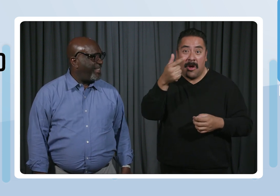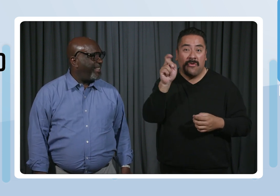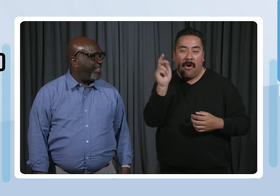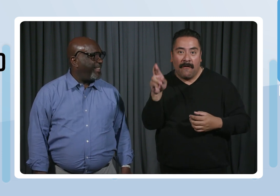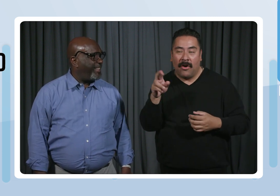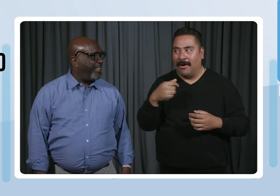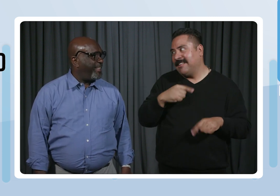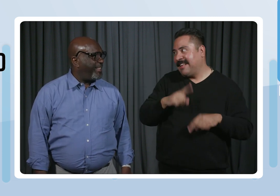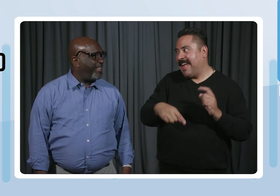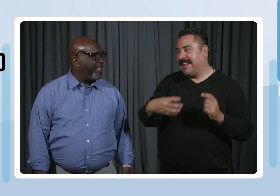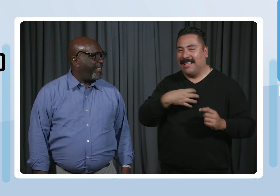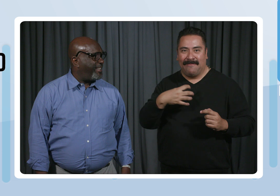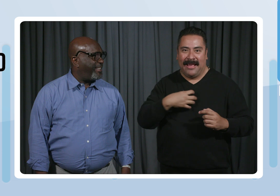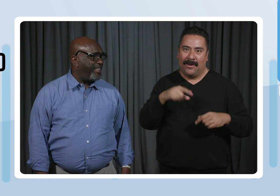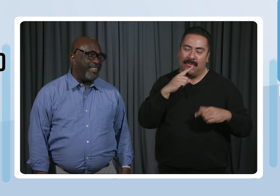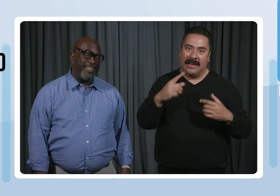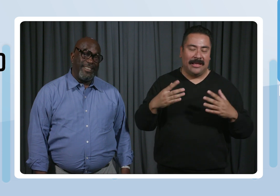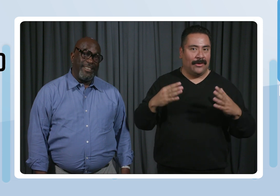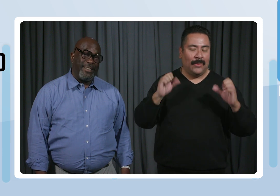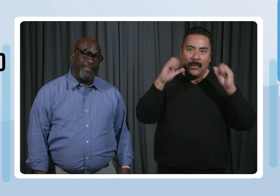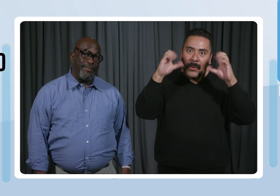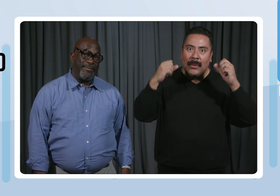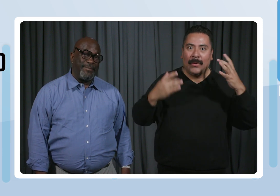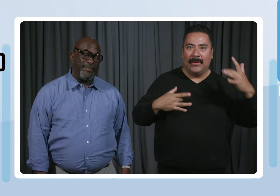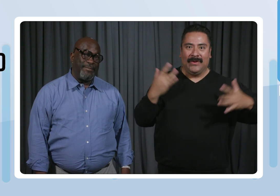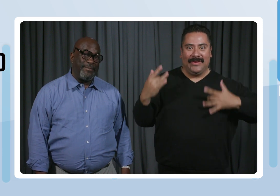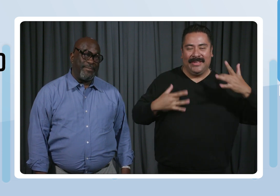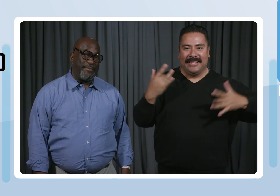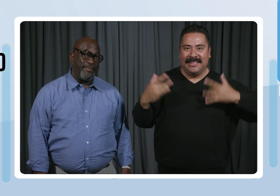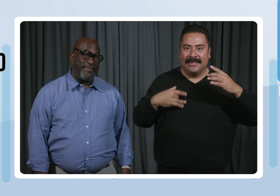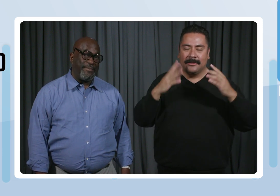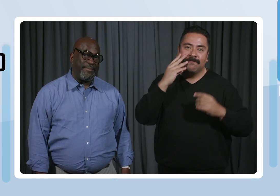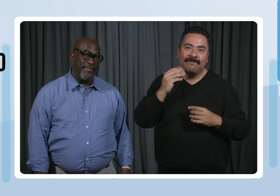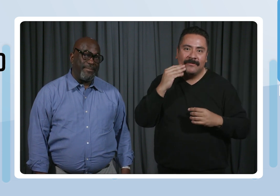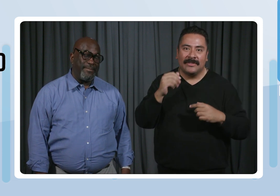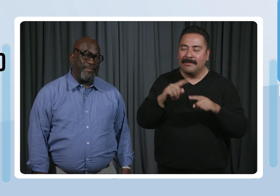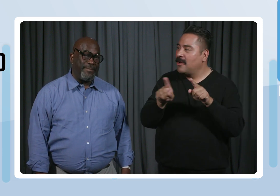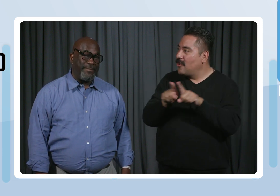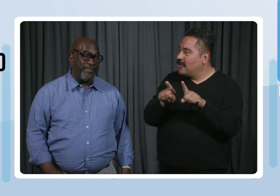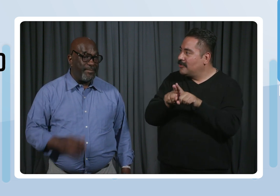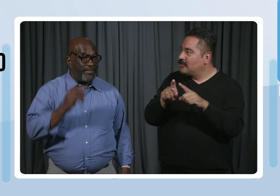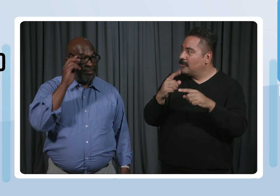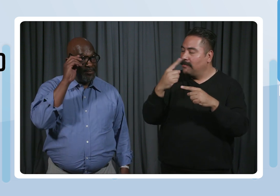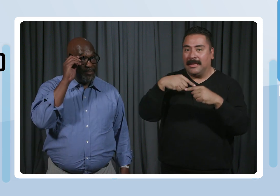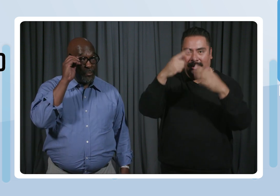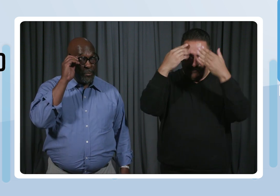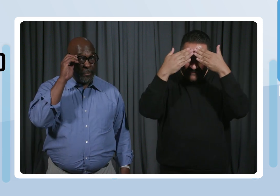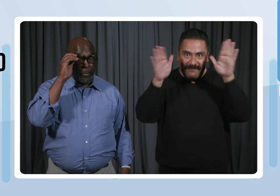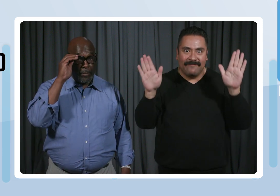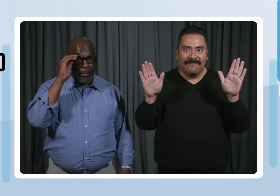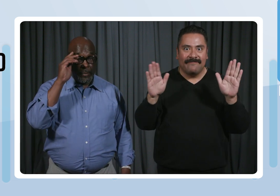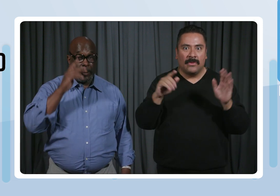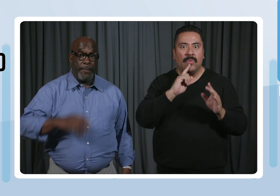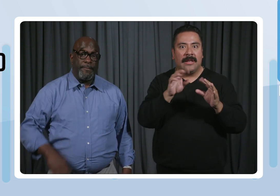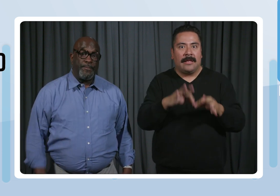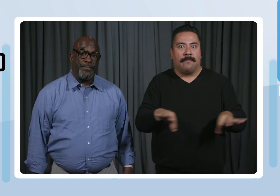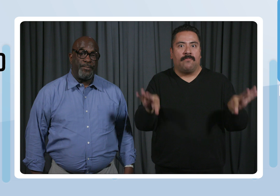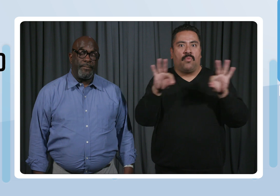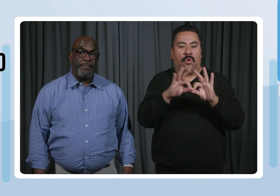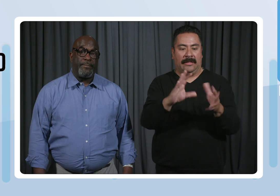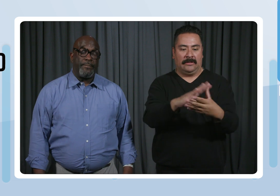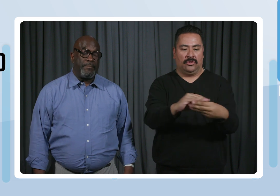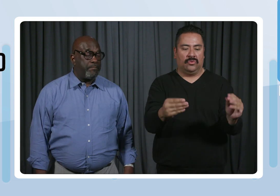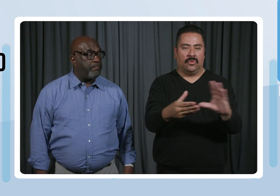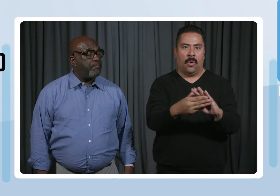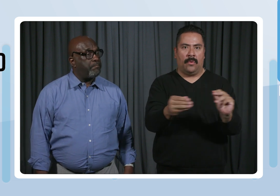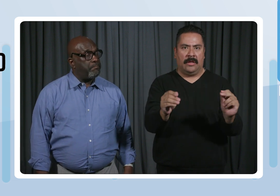really an incredible experience, but I think it was also something that really opened my mind up to just how important storytelling